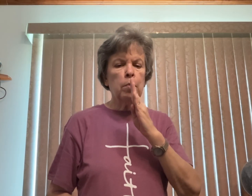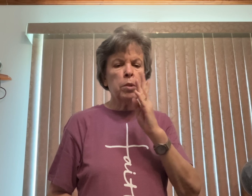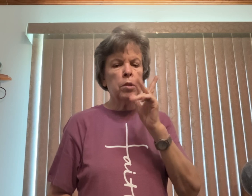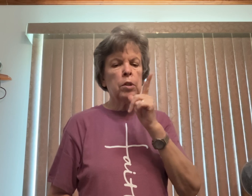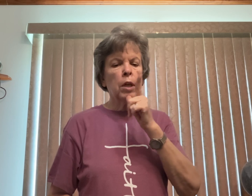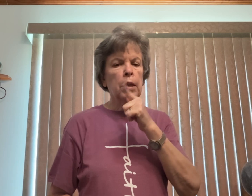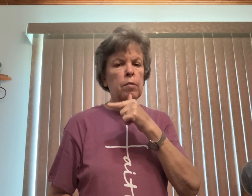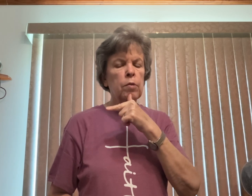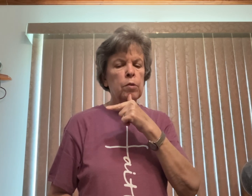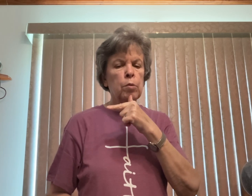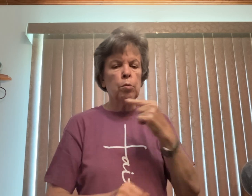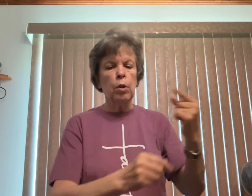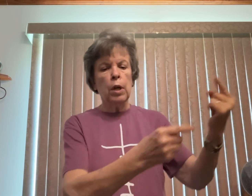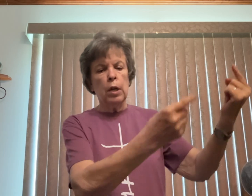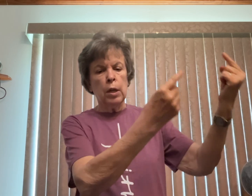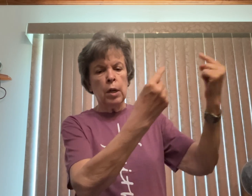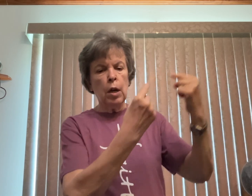to save,